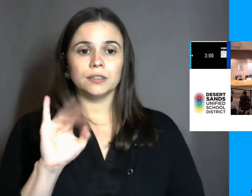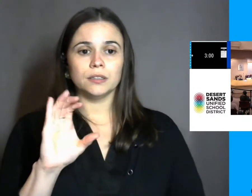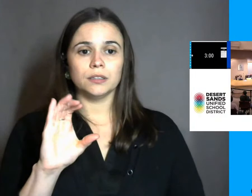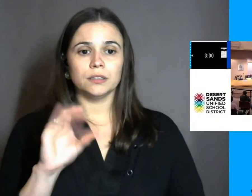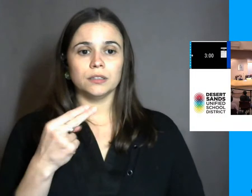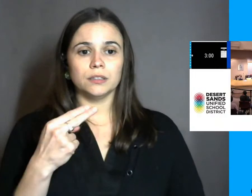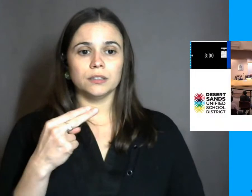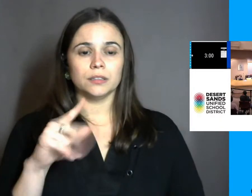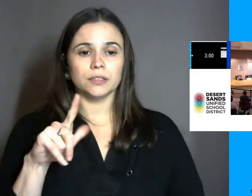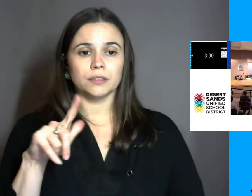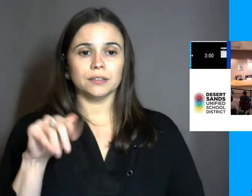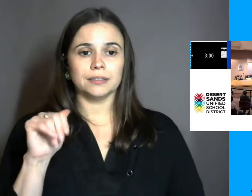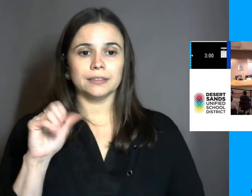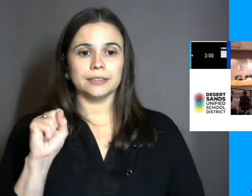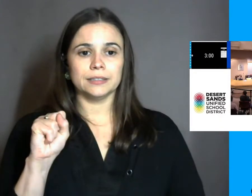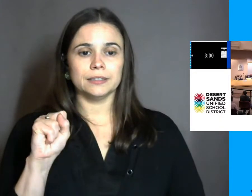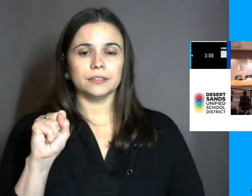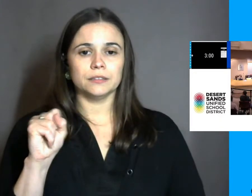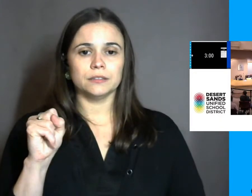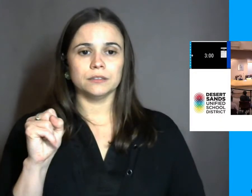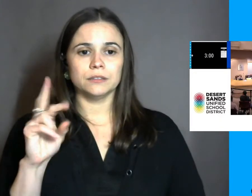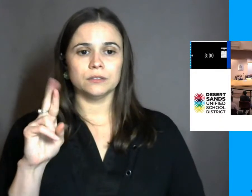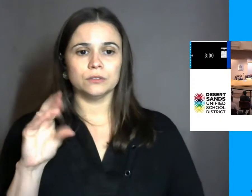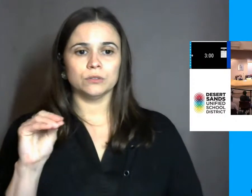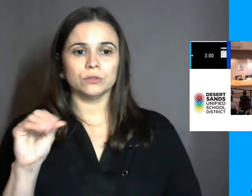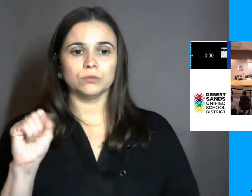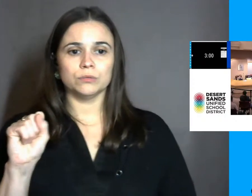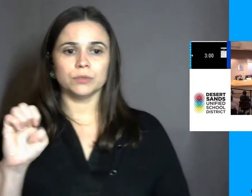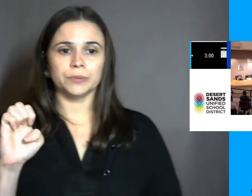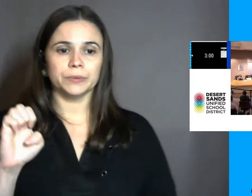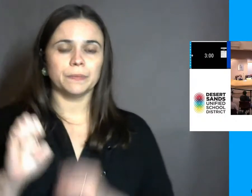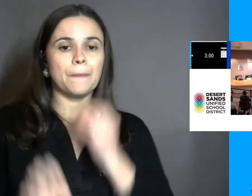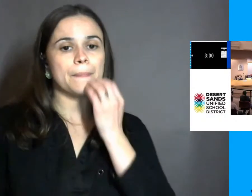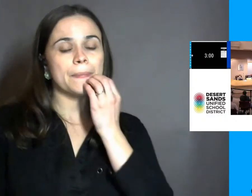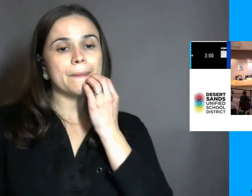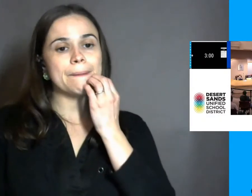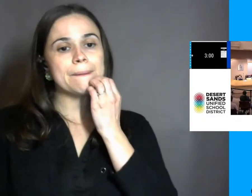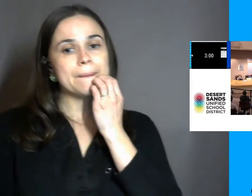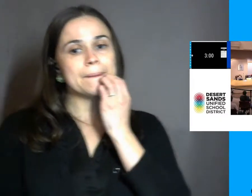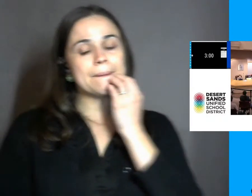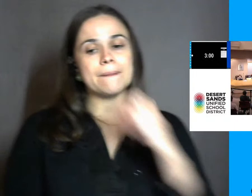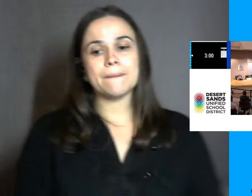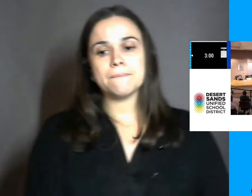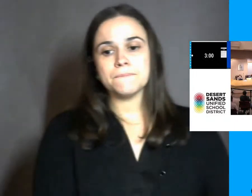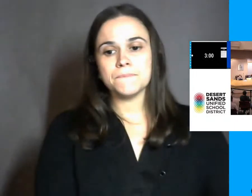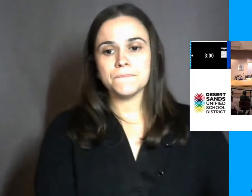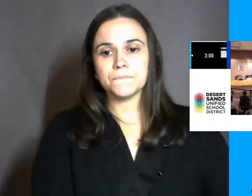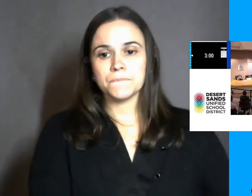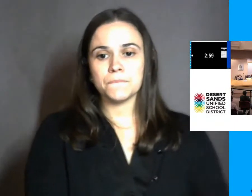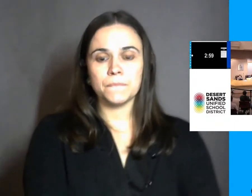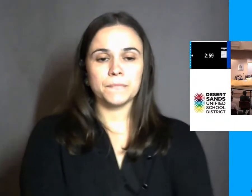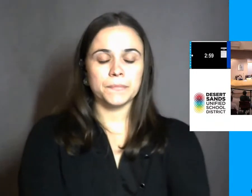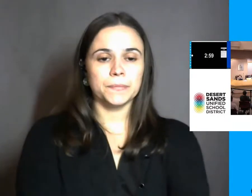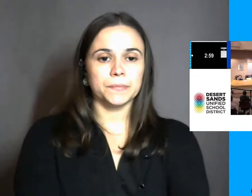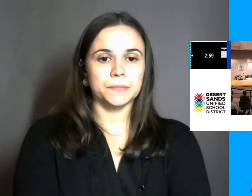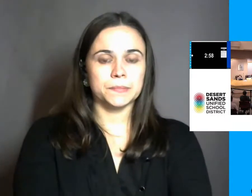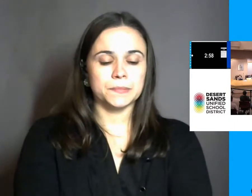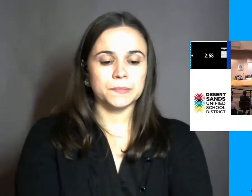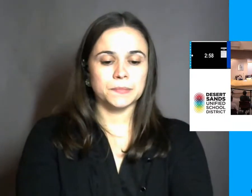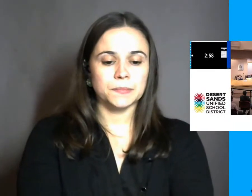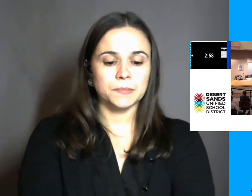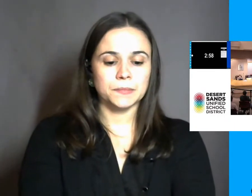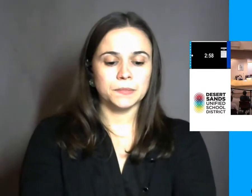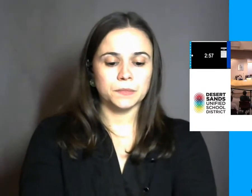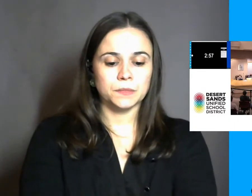All righty. Good evening, ladies and gentlemen of the board, members